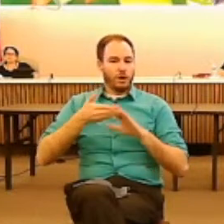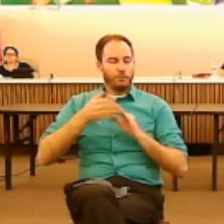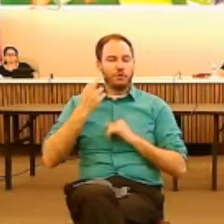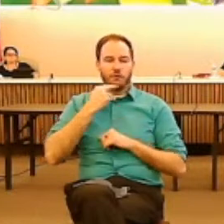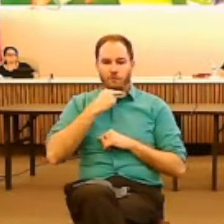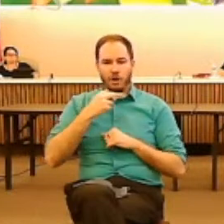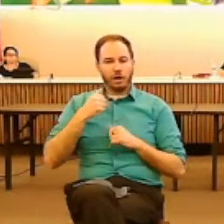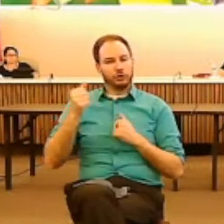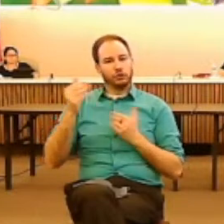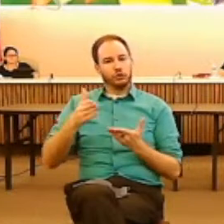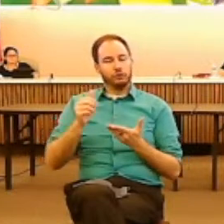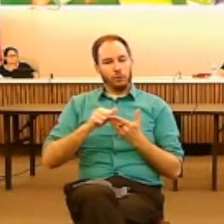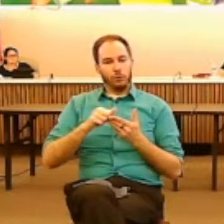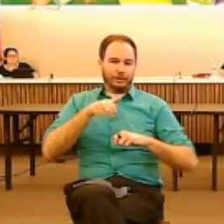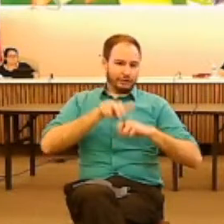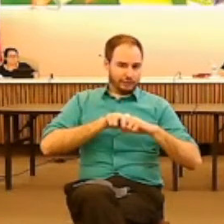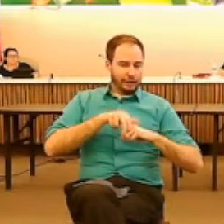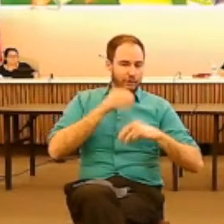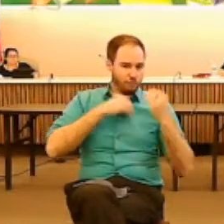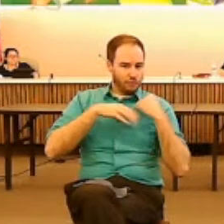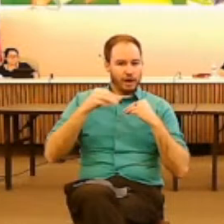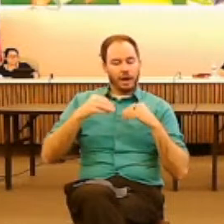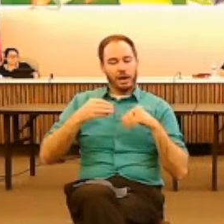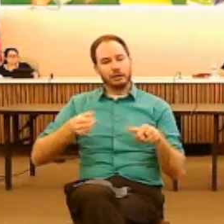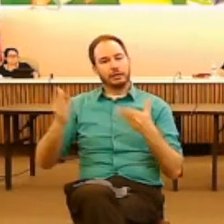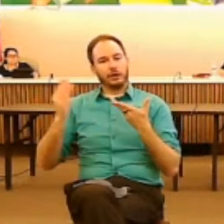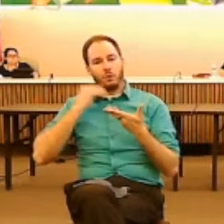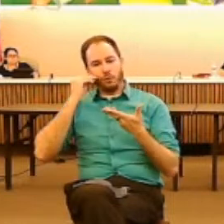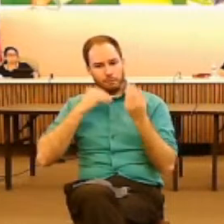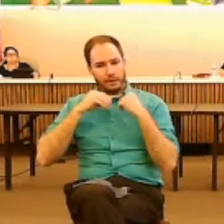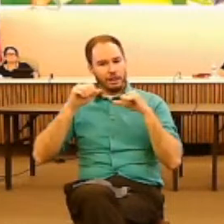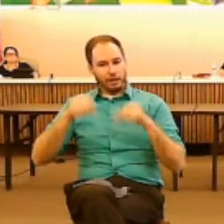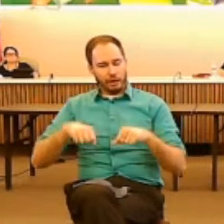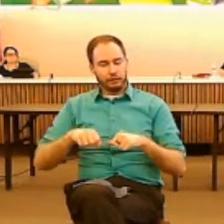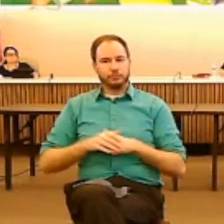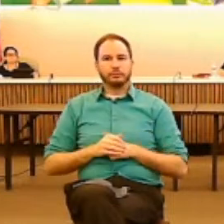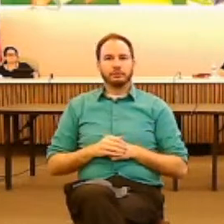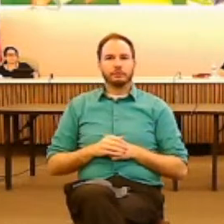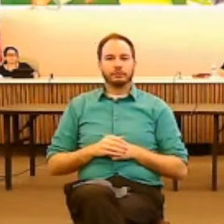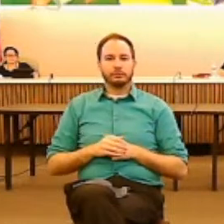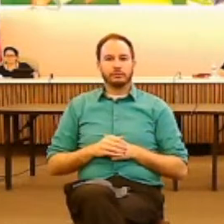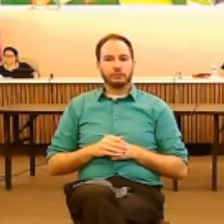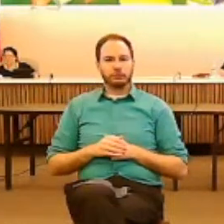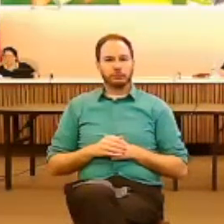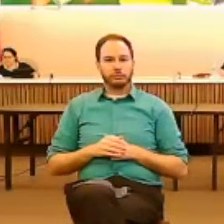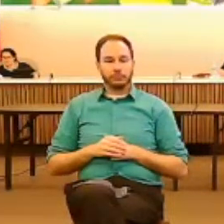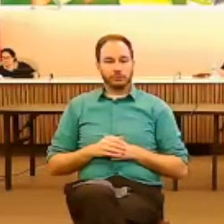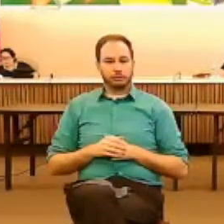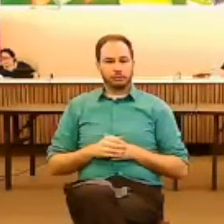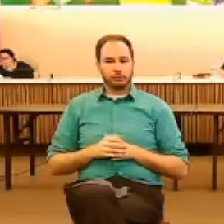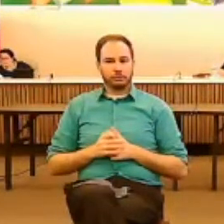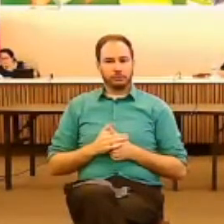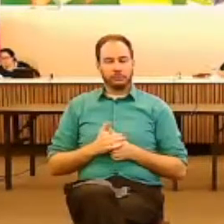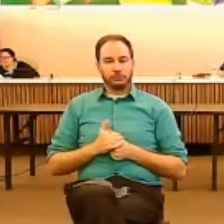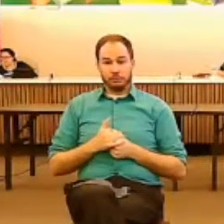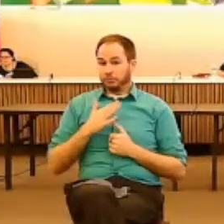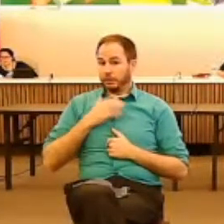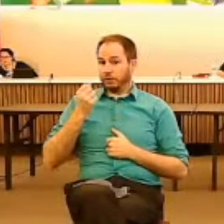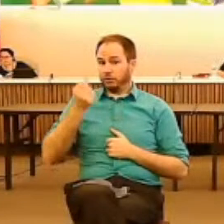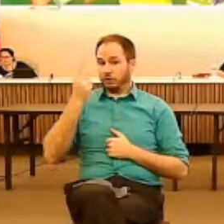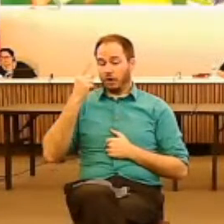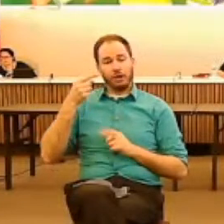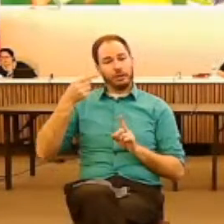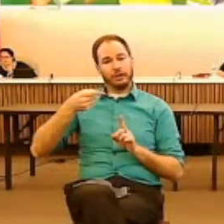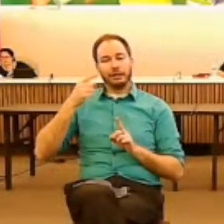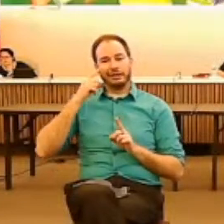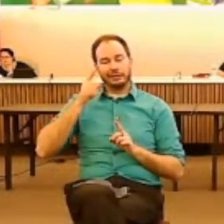with dine-in and takeout meal service. So if I understand correctly, this